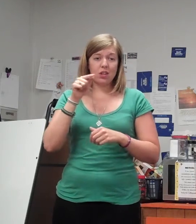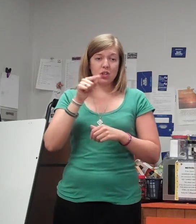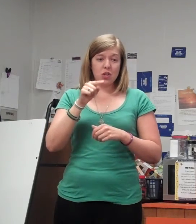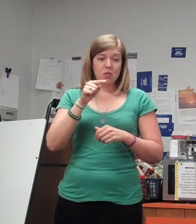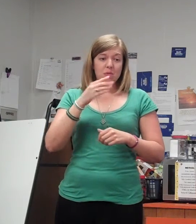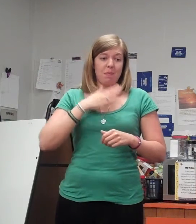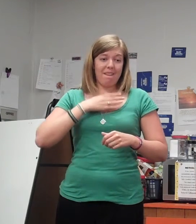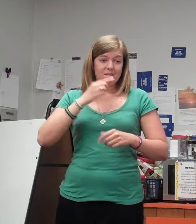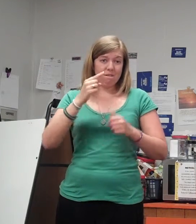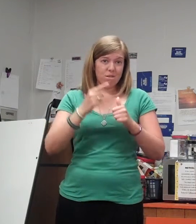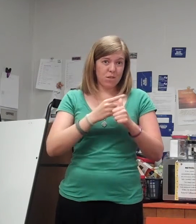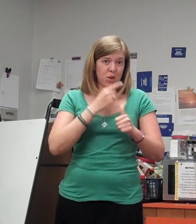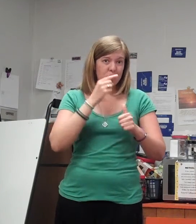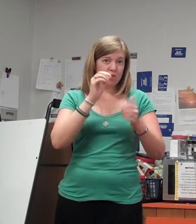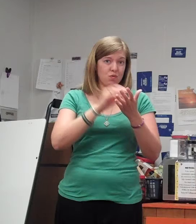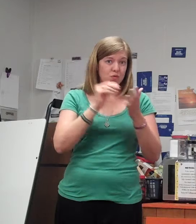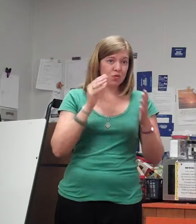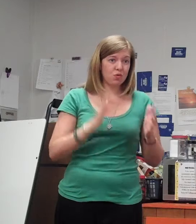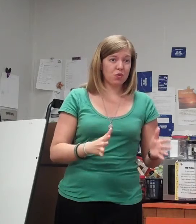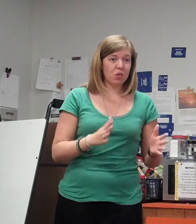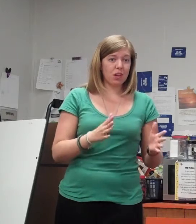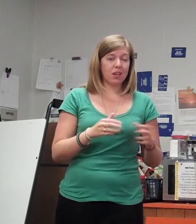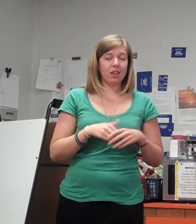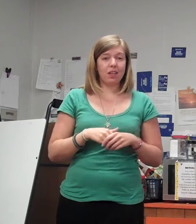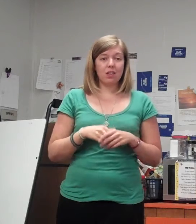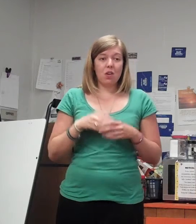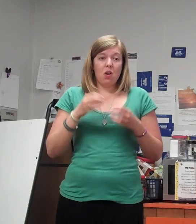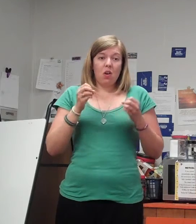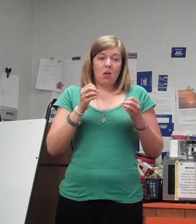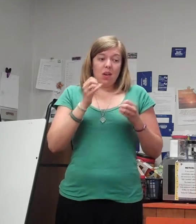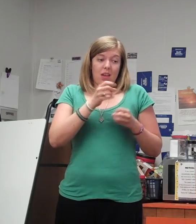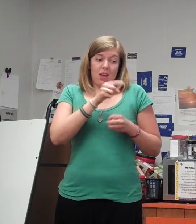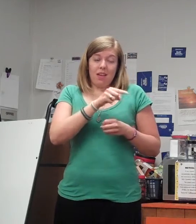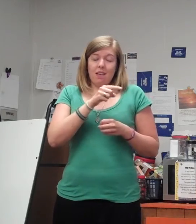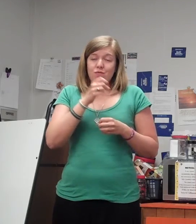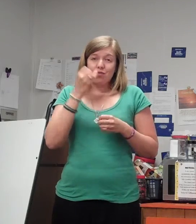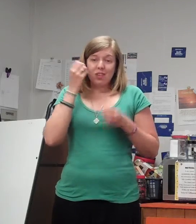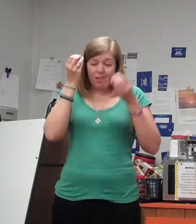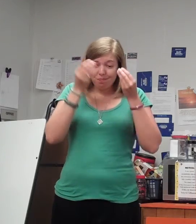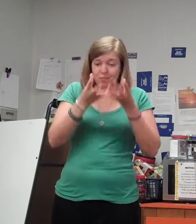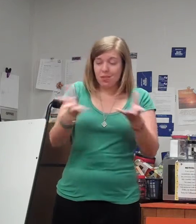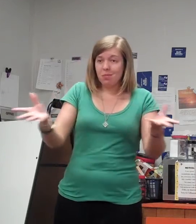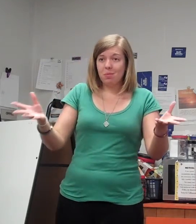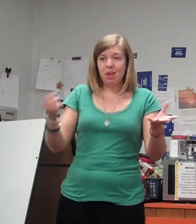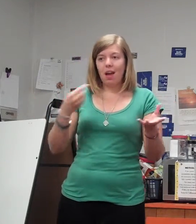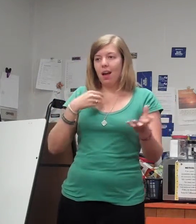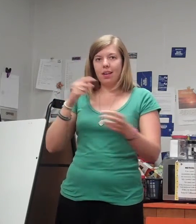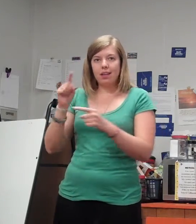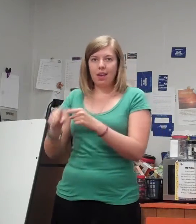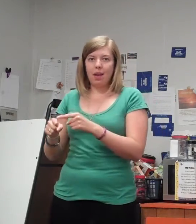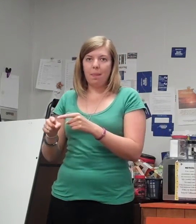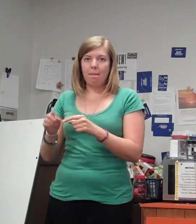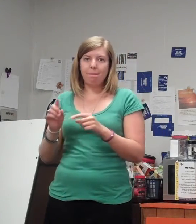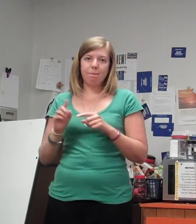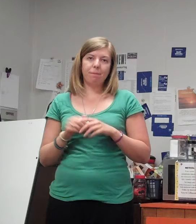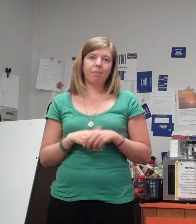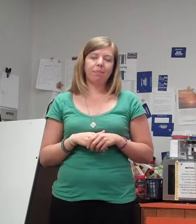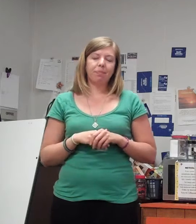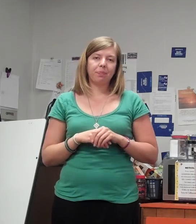if she did not tell you that, I obviously could not. But she remembers the day that I would walk in the first day, and knowing